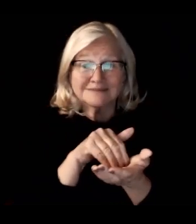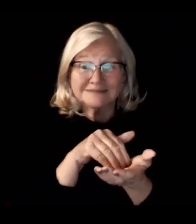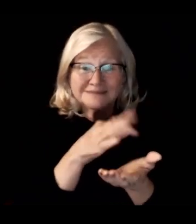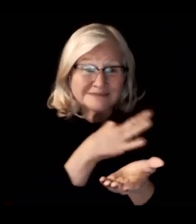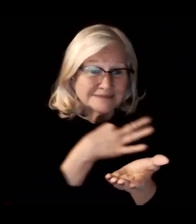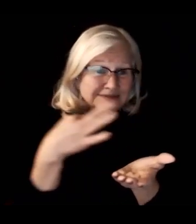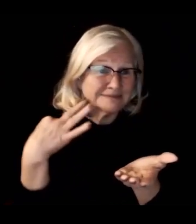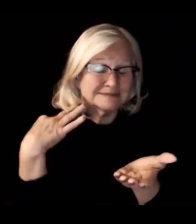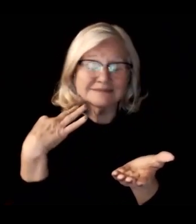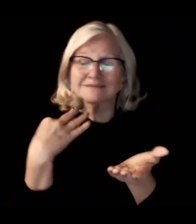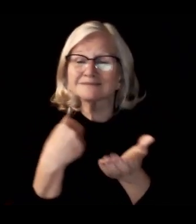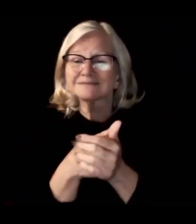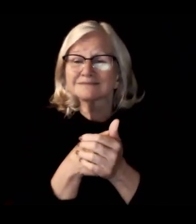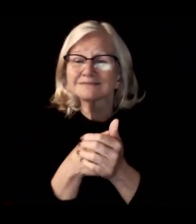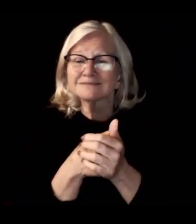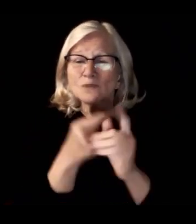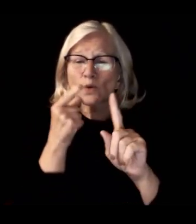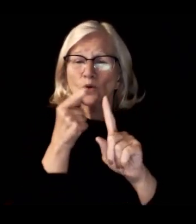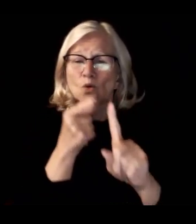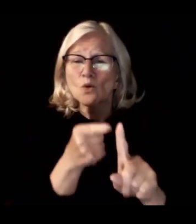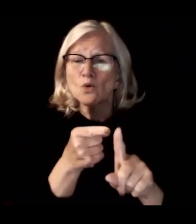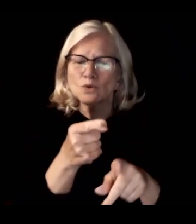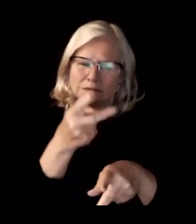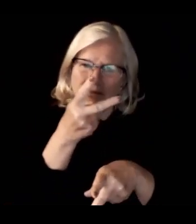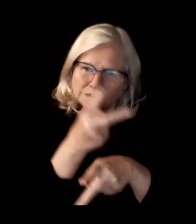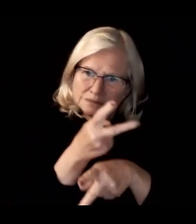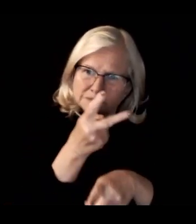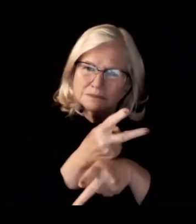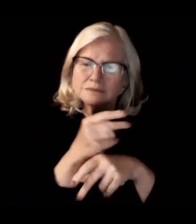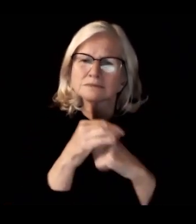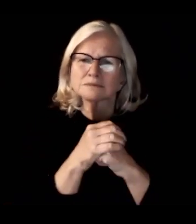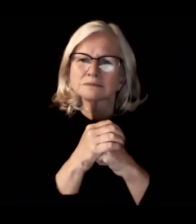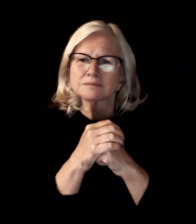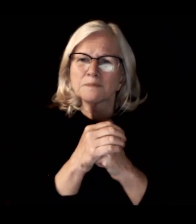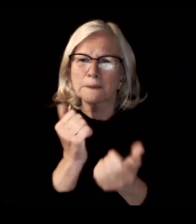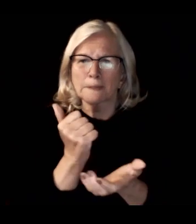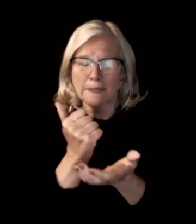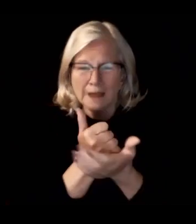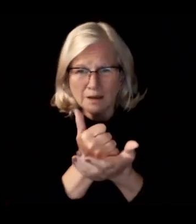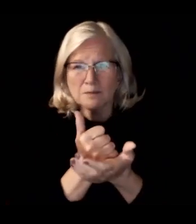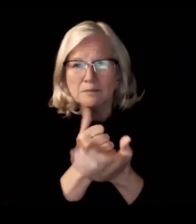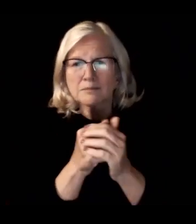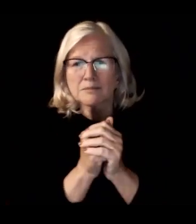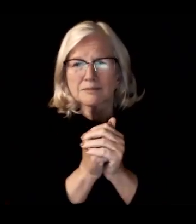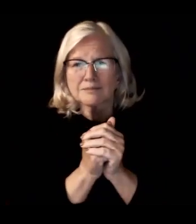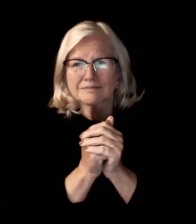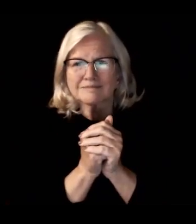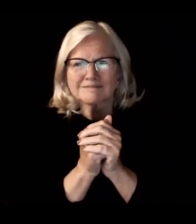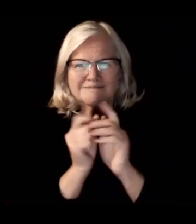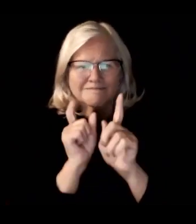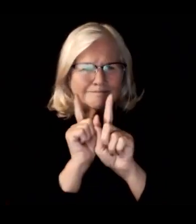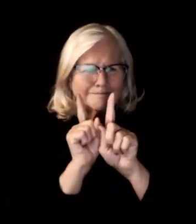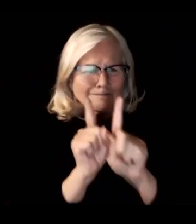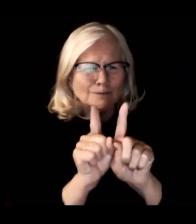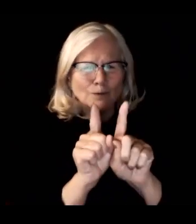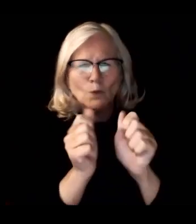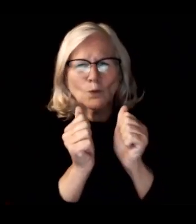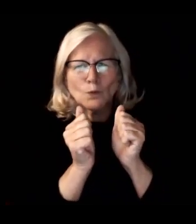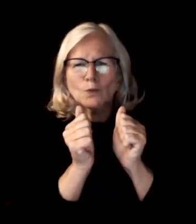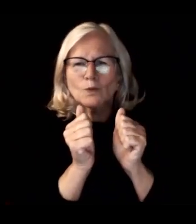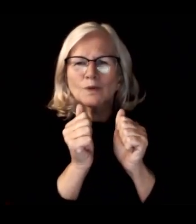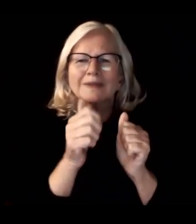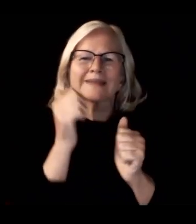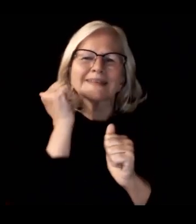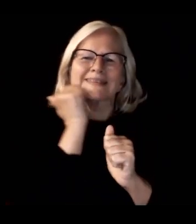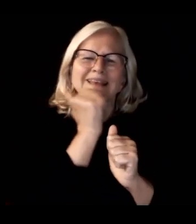providing companionship or assistance with activities of daily living for the resident. Residents can have more than